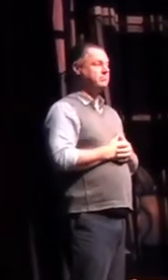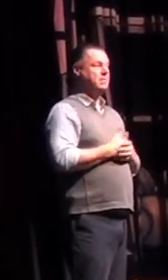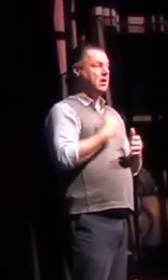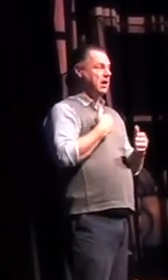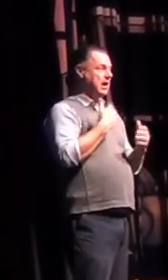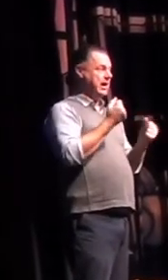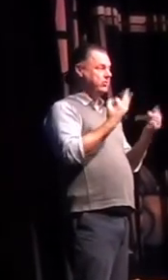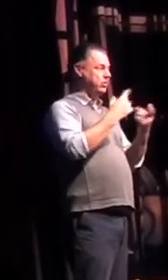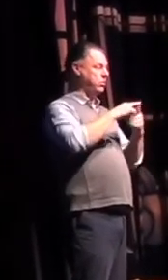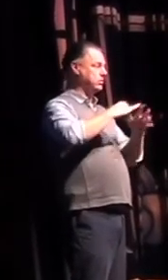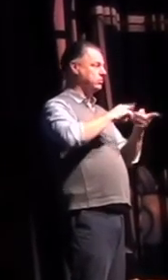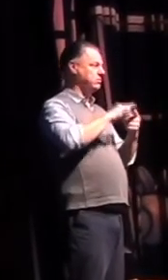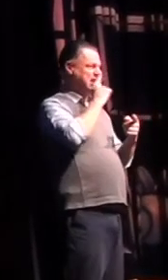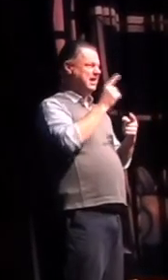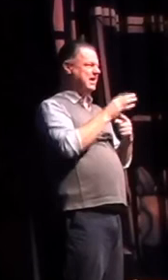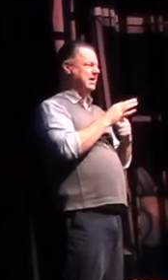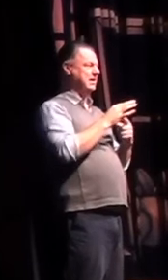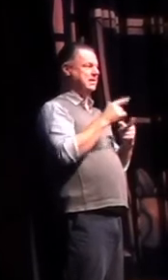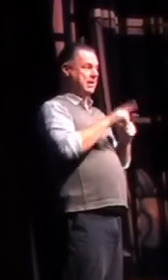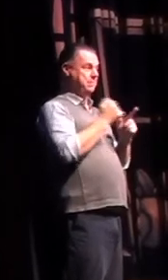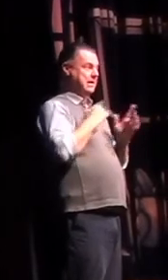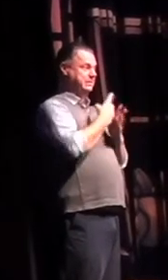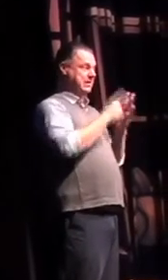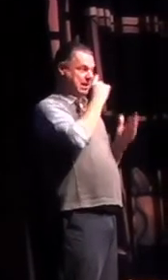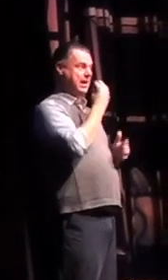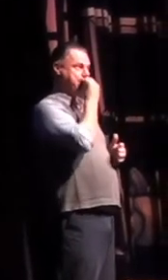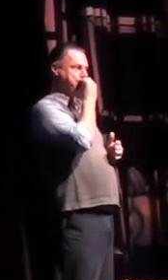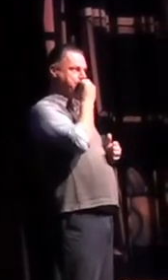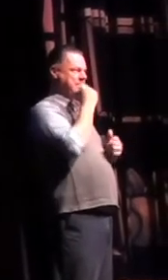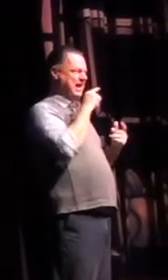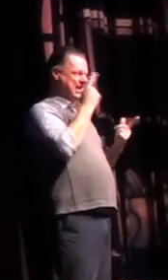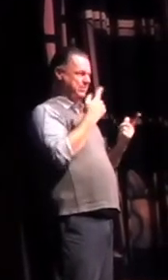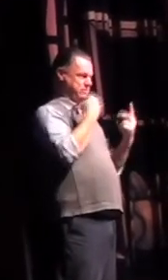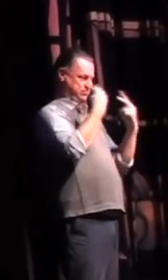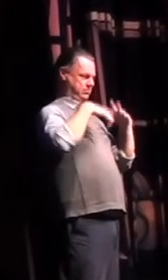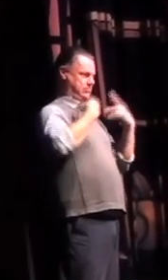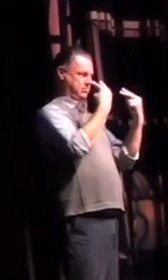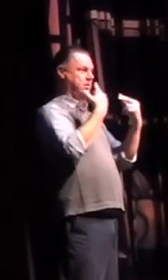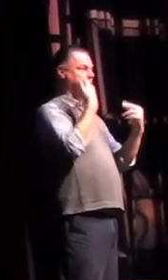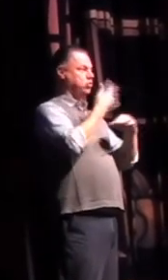excuse or no choice, rather, not to disclose my disability. Yes. So every time I meet someone